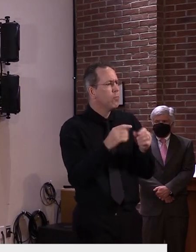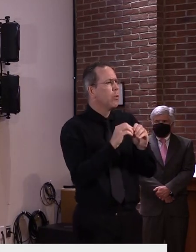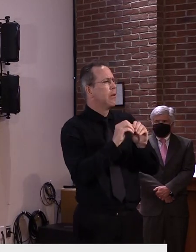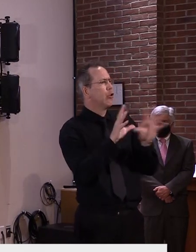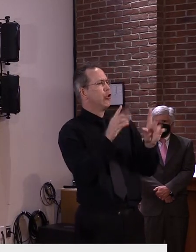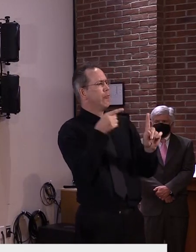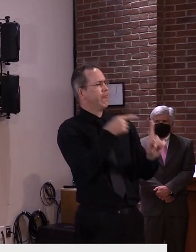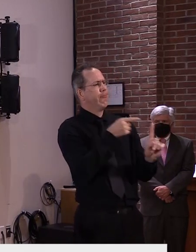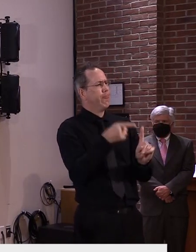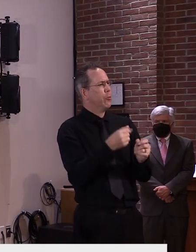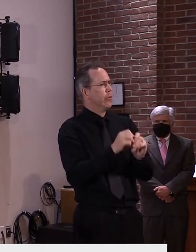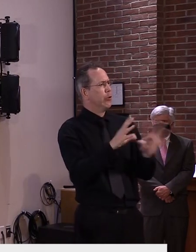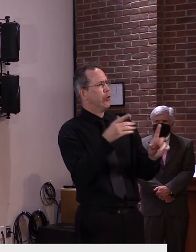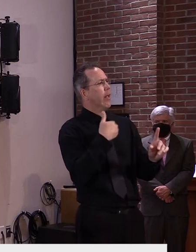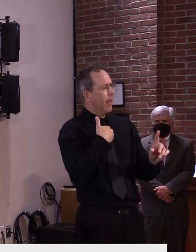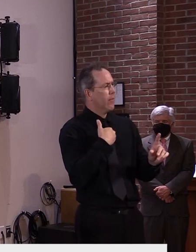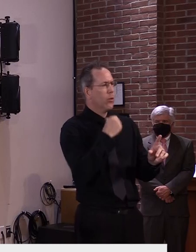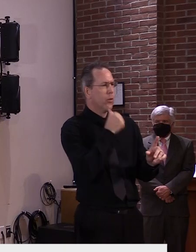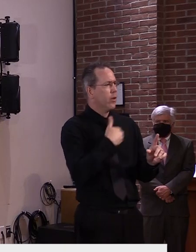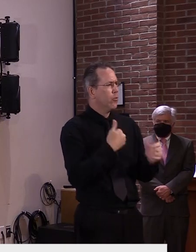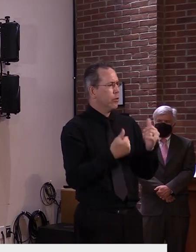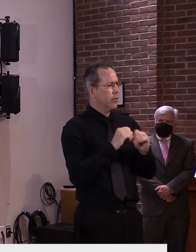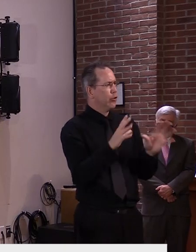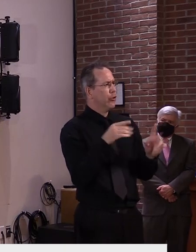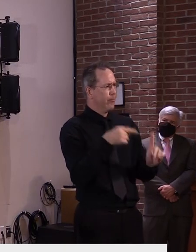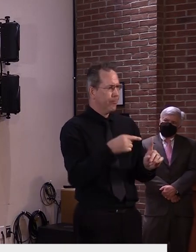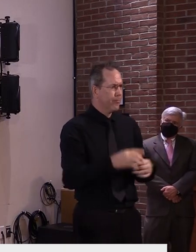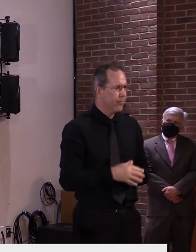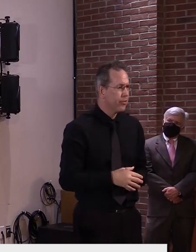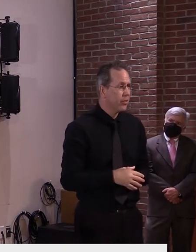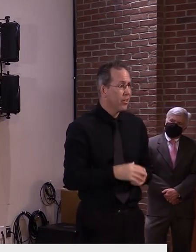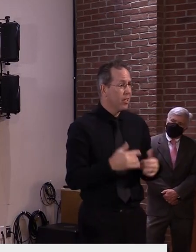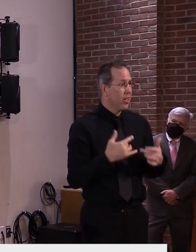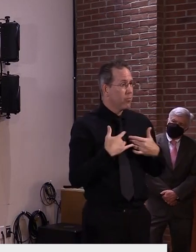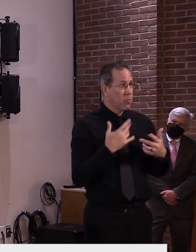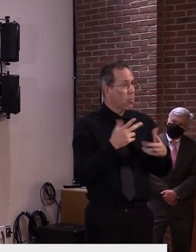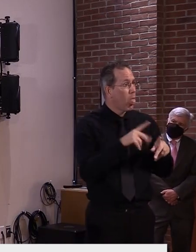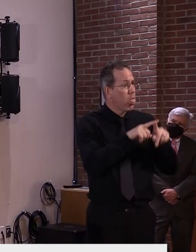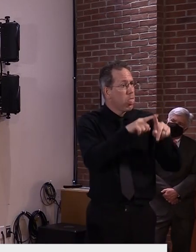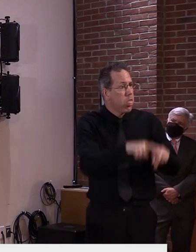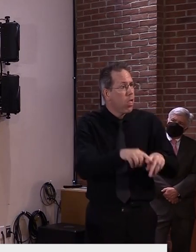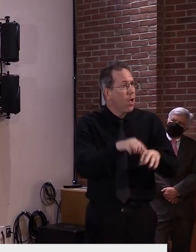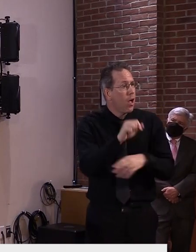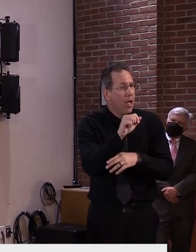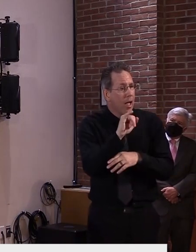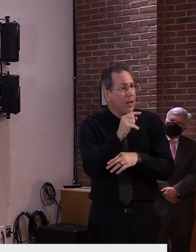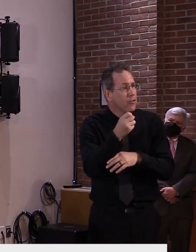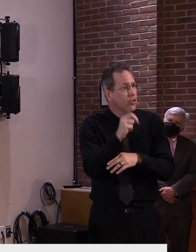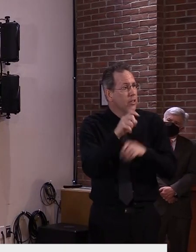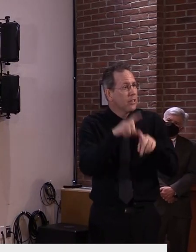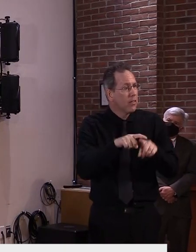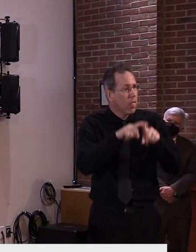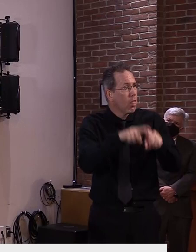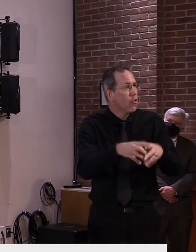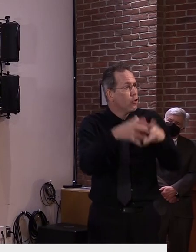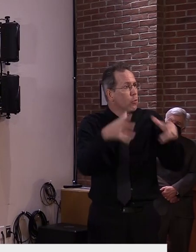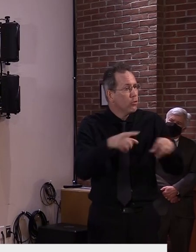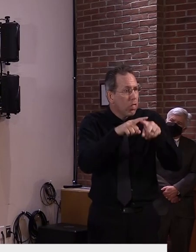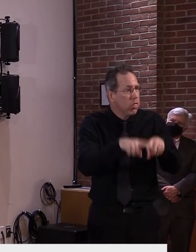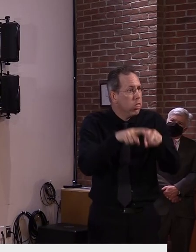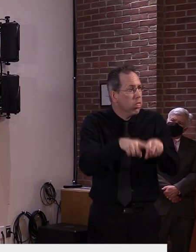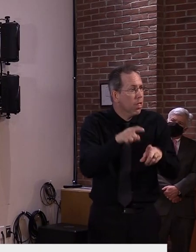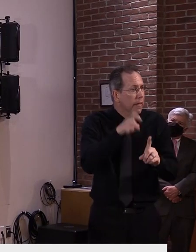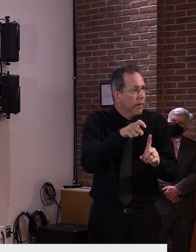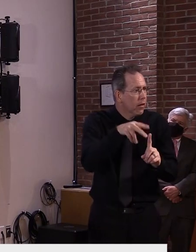platforms concerns me in a sense, because many times they're being used for a population